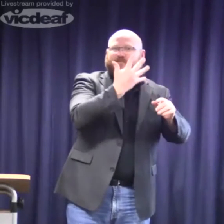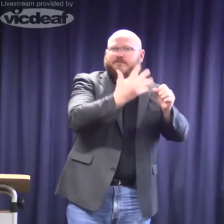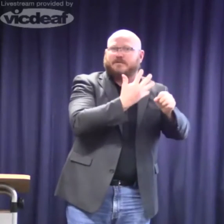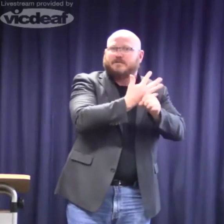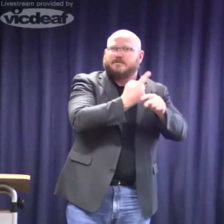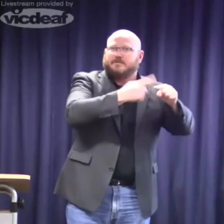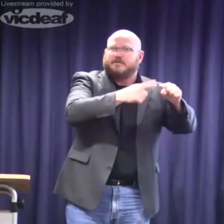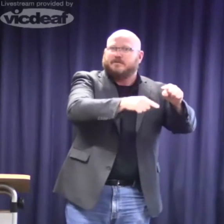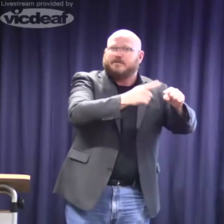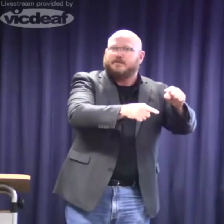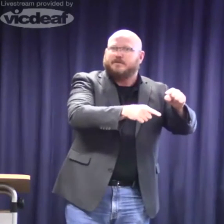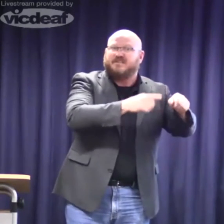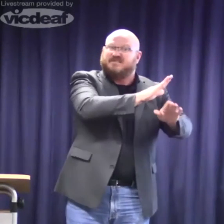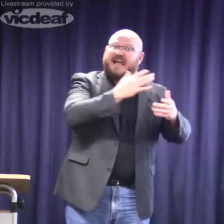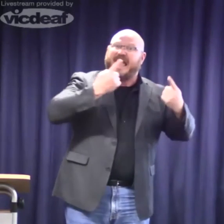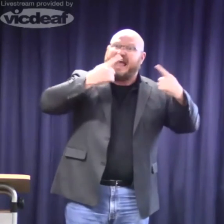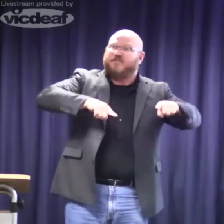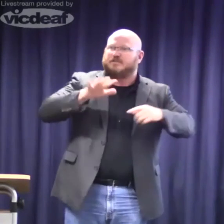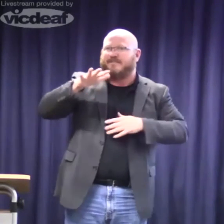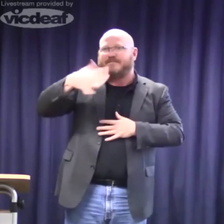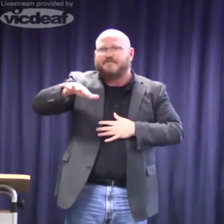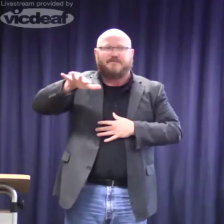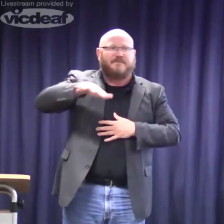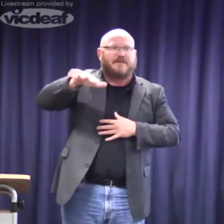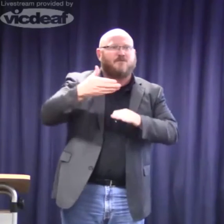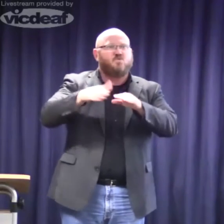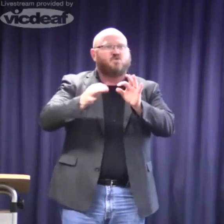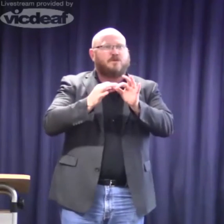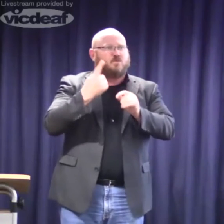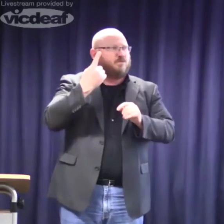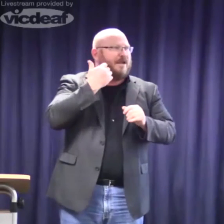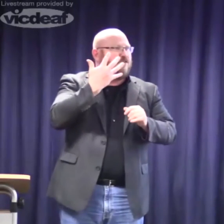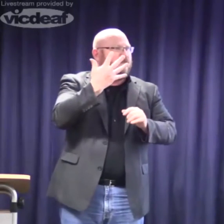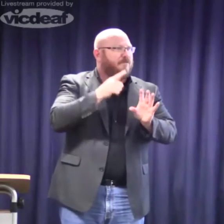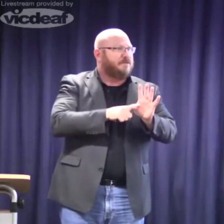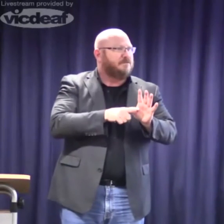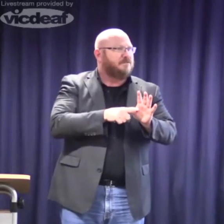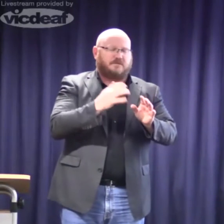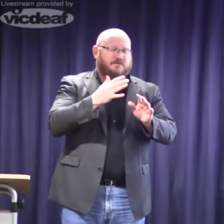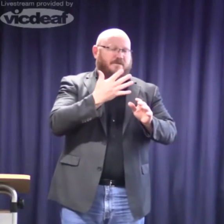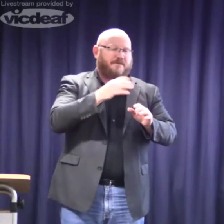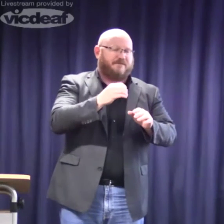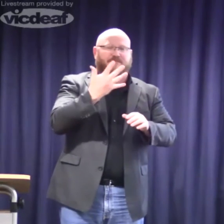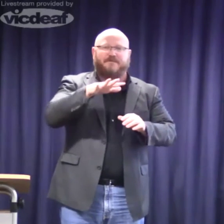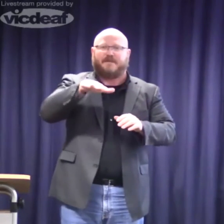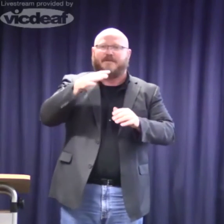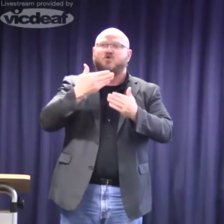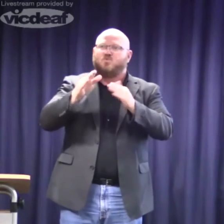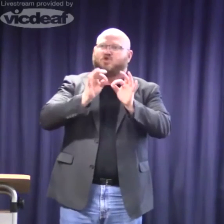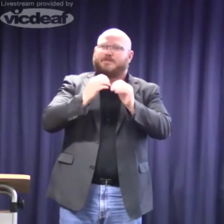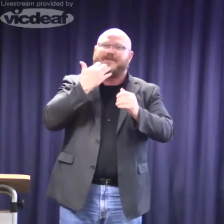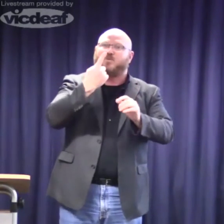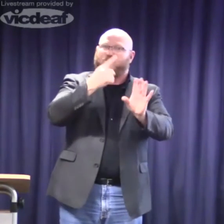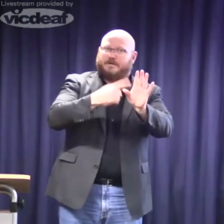At the same time, we are looking at how many interpreters are accredited every year. And that parallel, and on average, there are